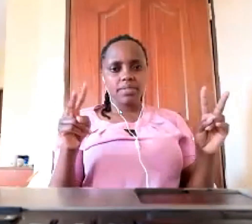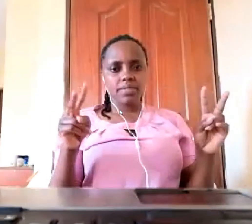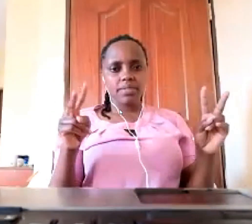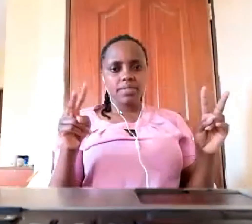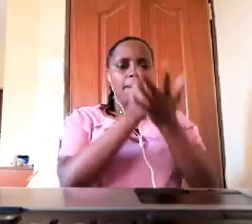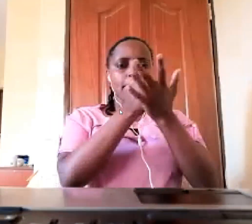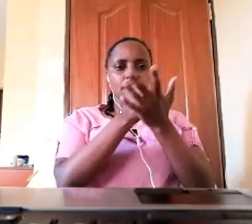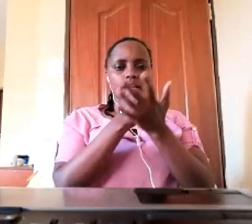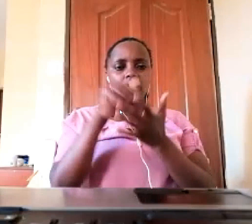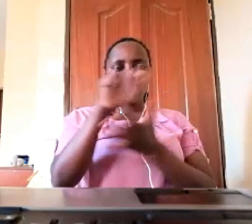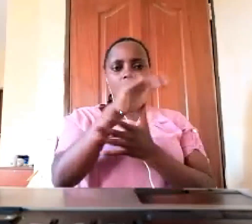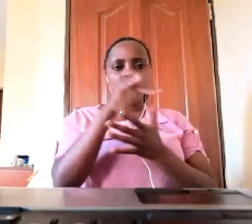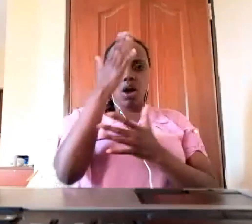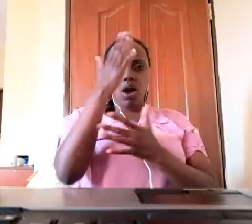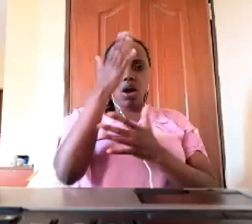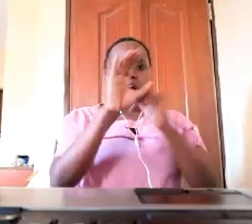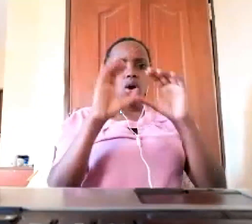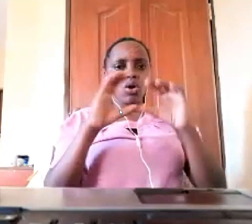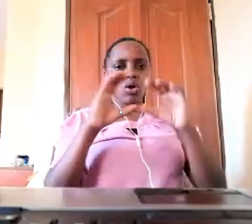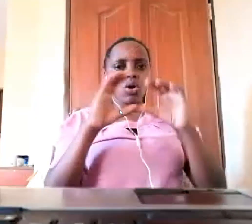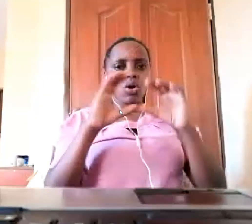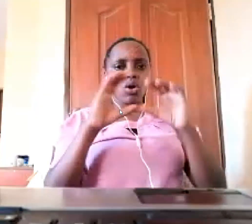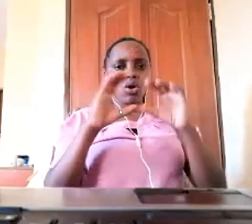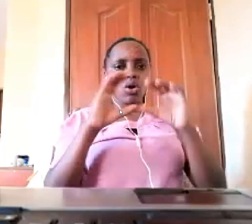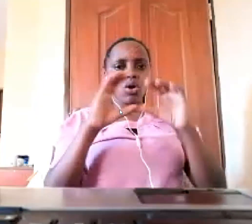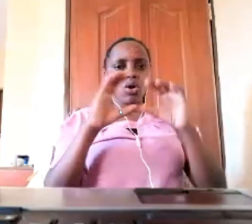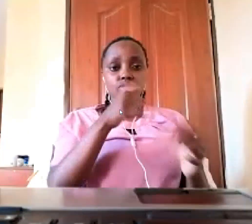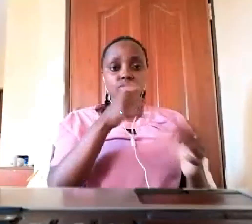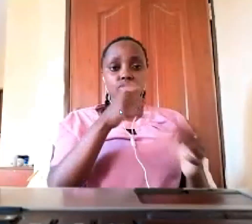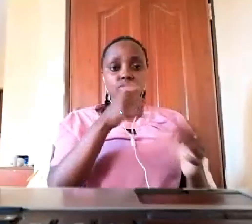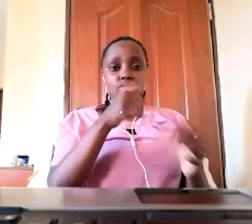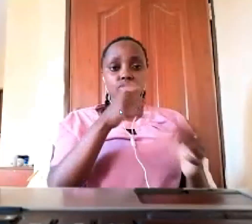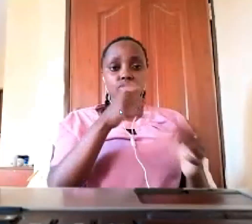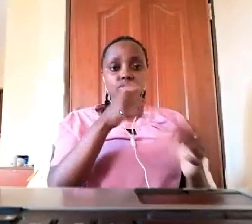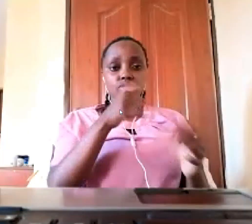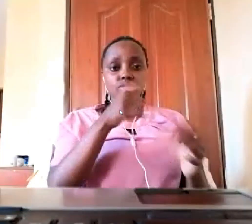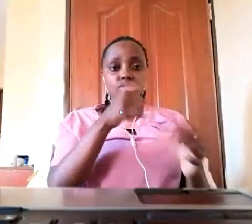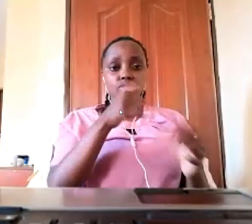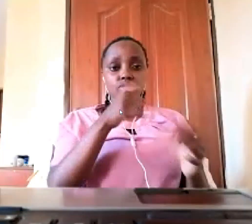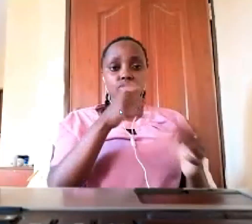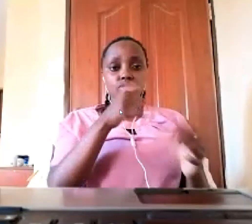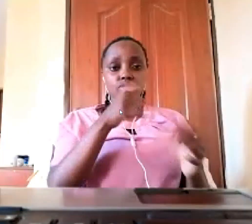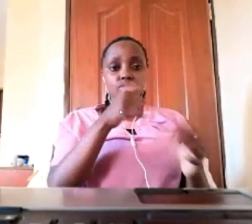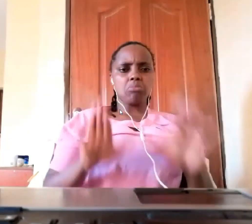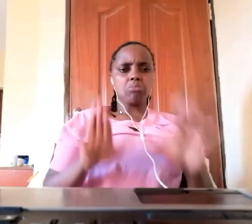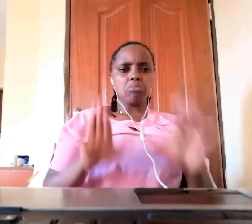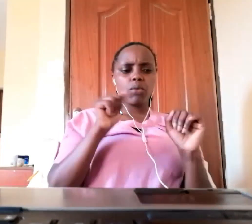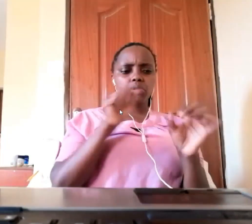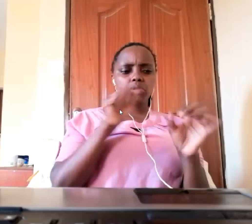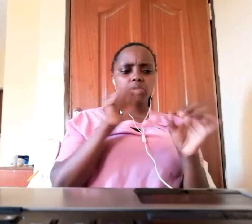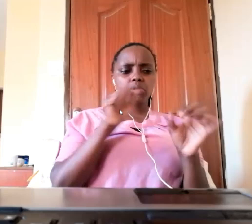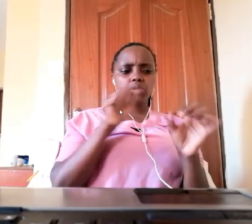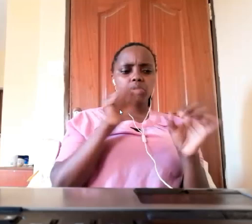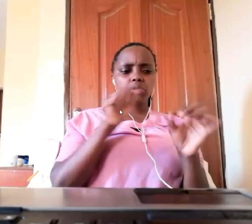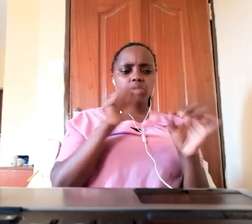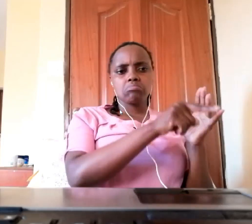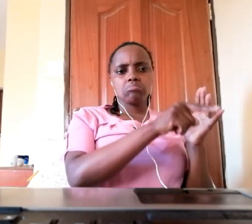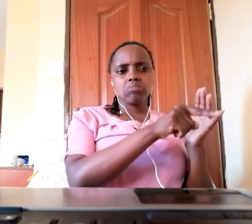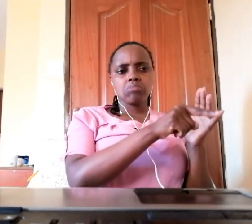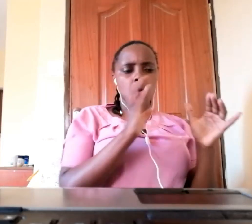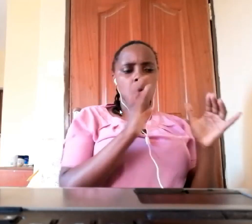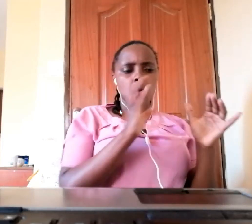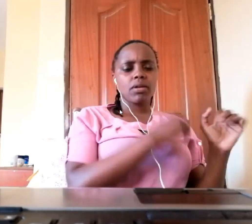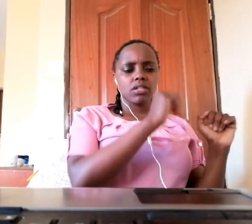provision where it says that the committee can actually consider to do what it deems necessary. That means this can be interpreted to say that the committee